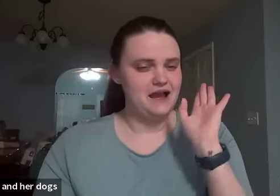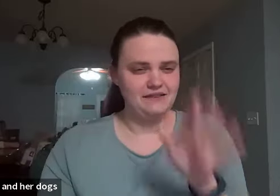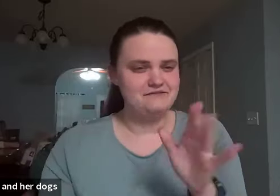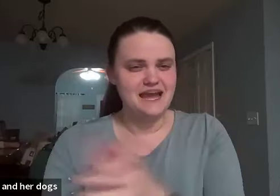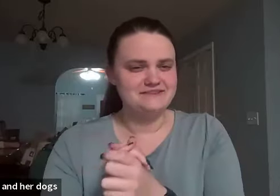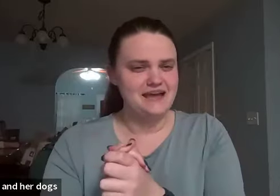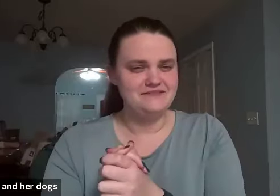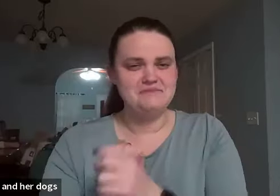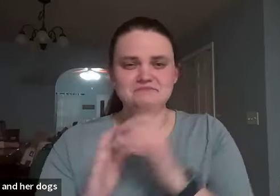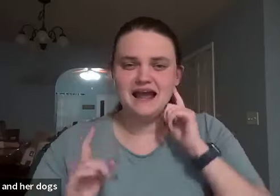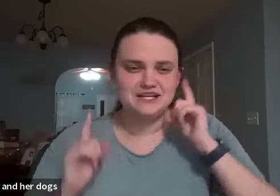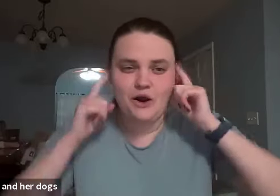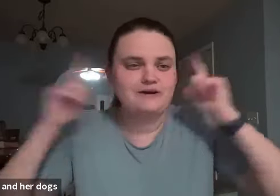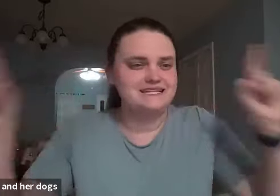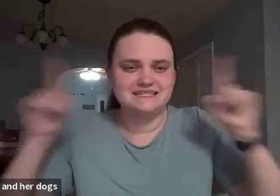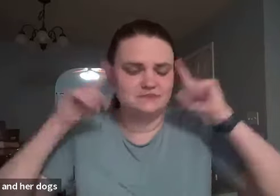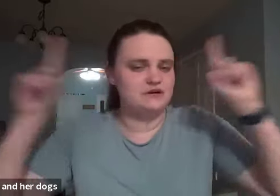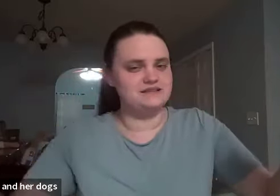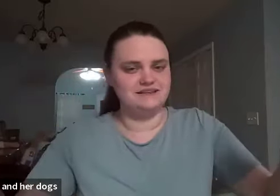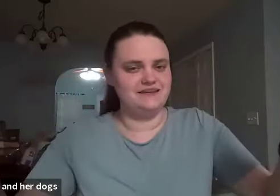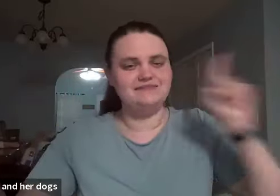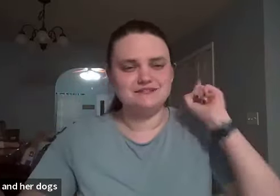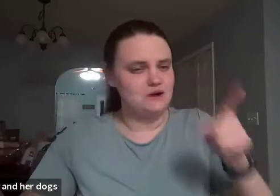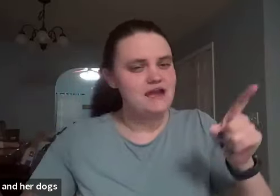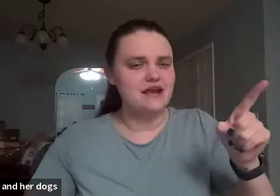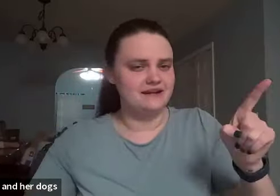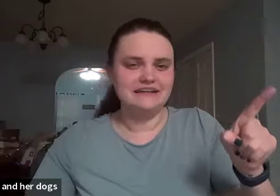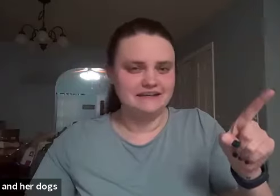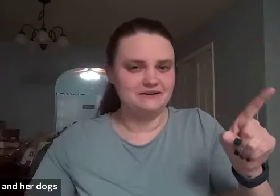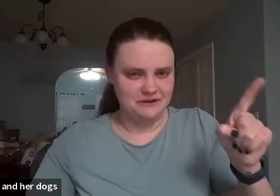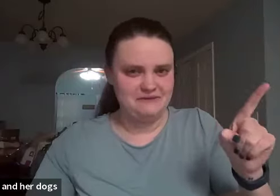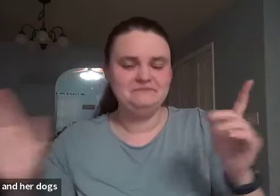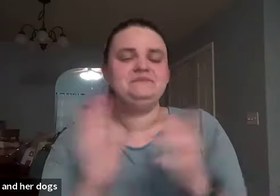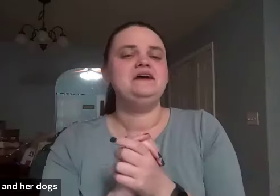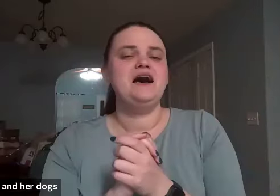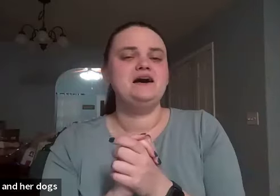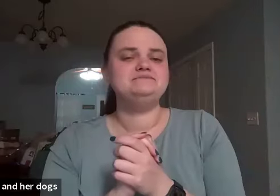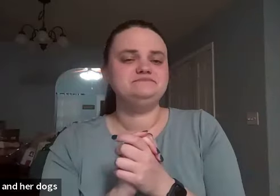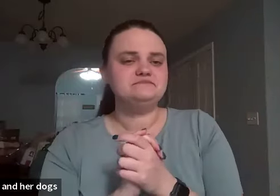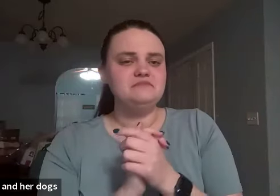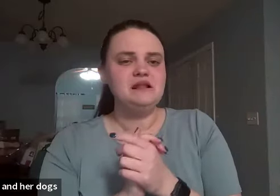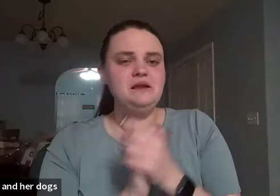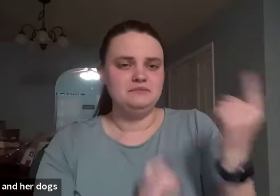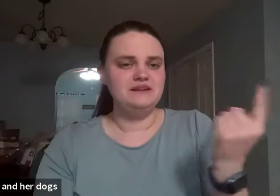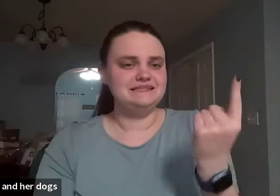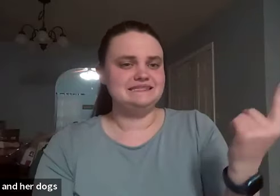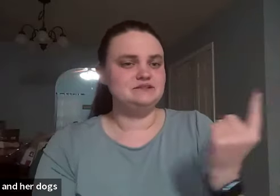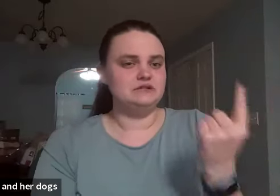I love to have to add that, but I can already see someone asking that. That's why I have to add it in here. Okay. Um, but like single,